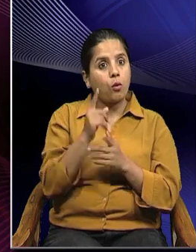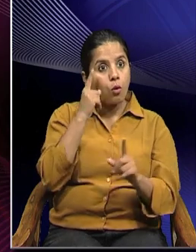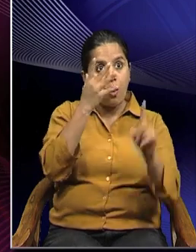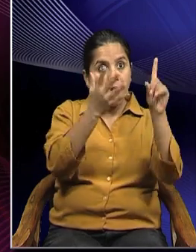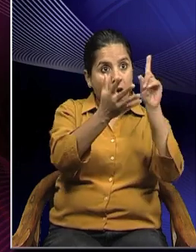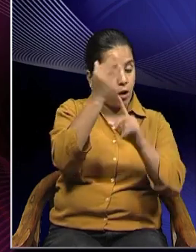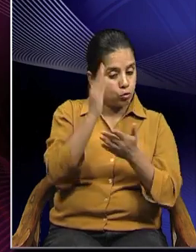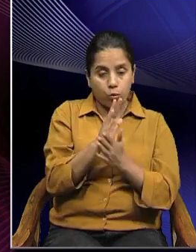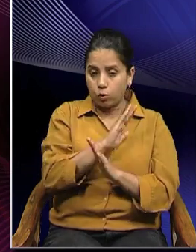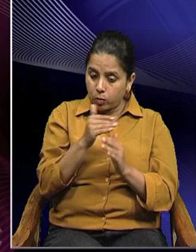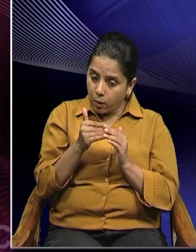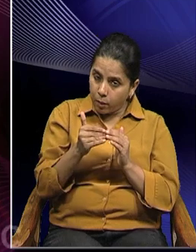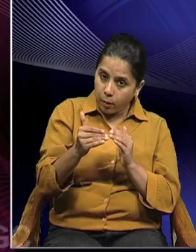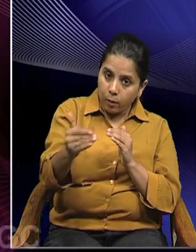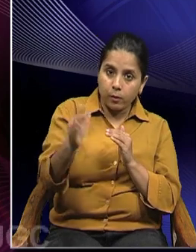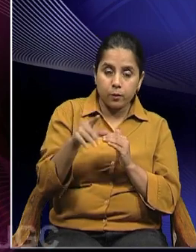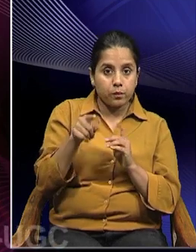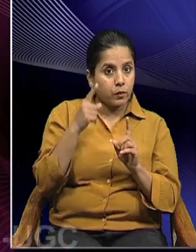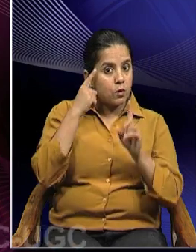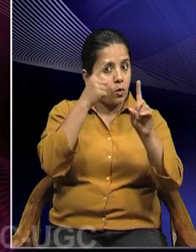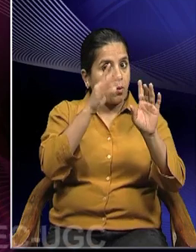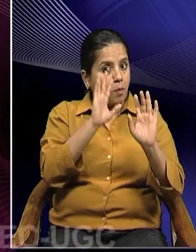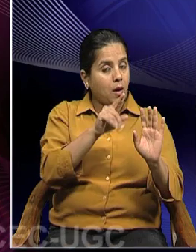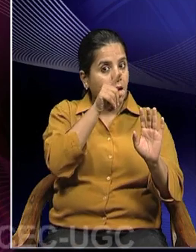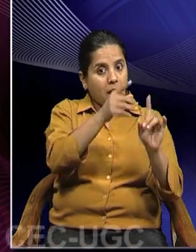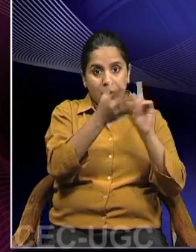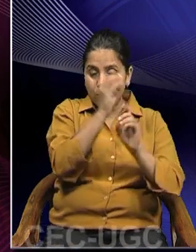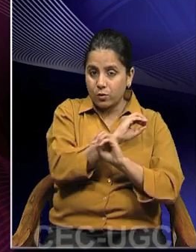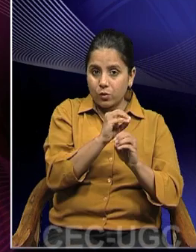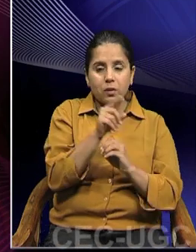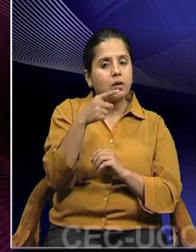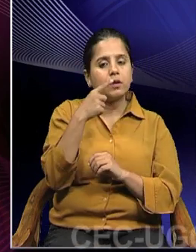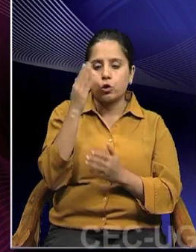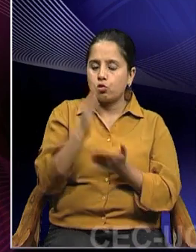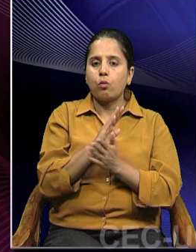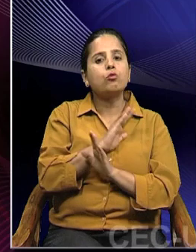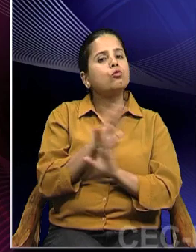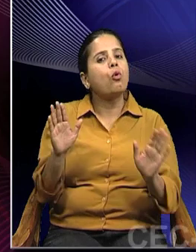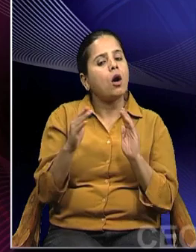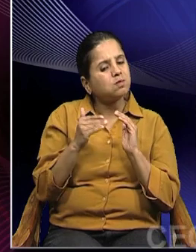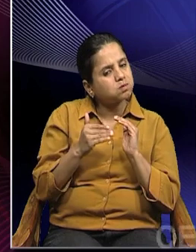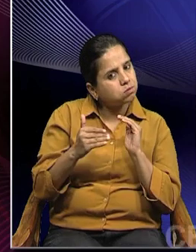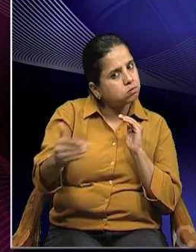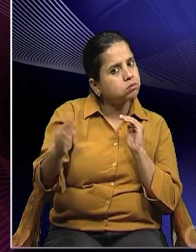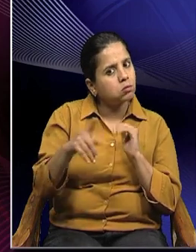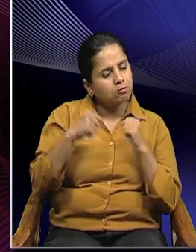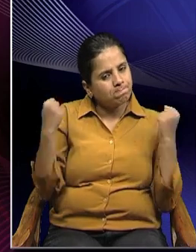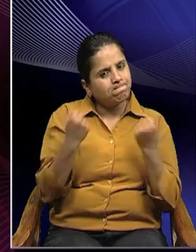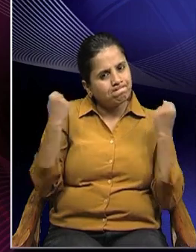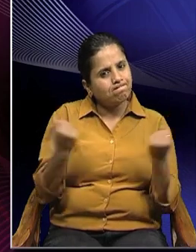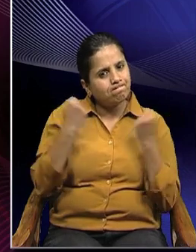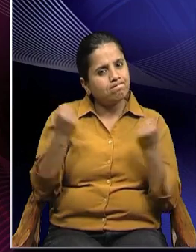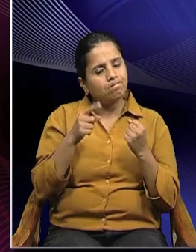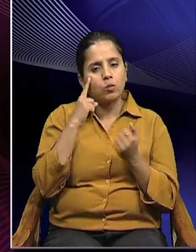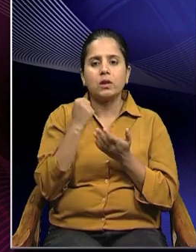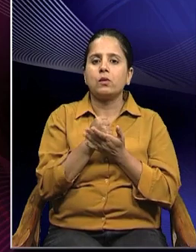So, unless you attain your goal or your objective, you should not stop, which means the relentless efforts are needed